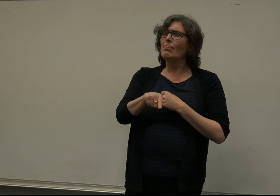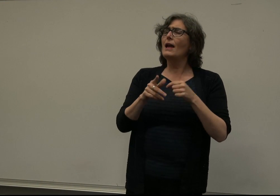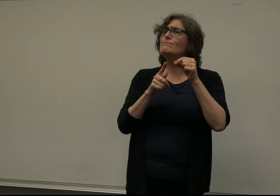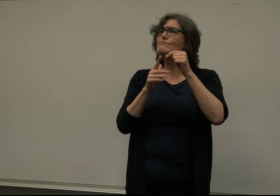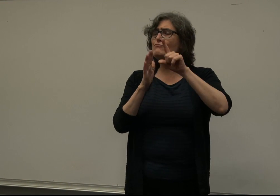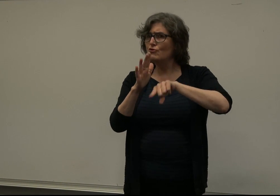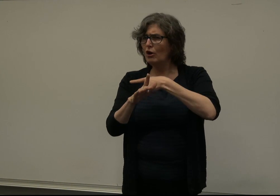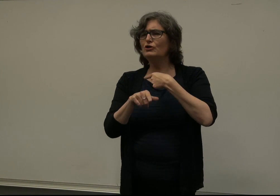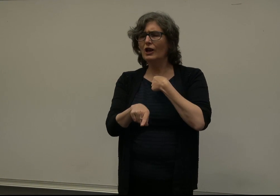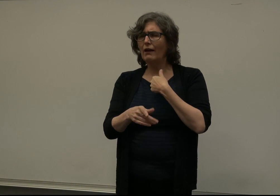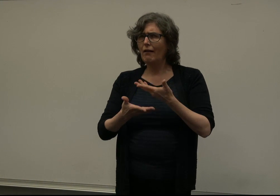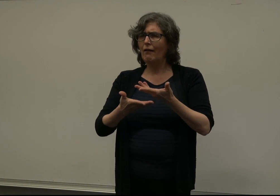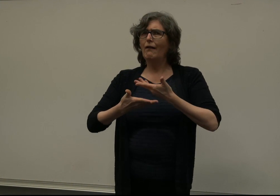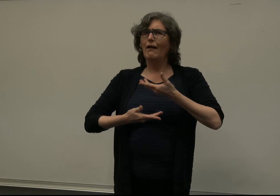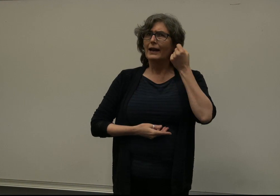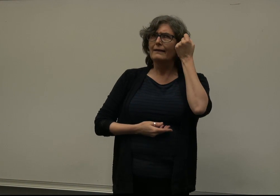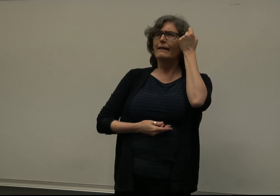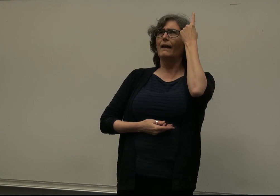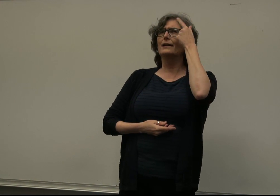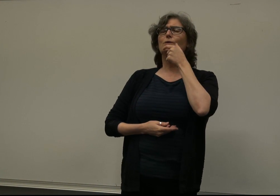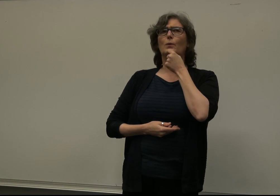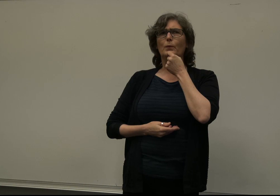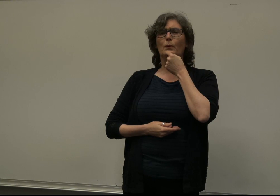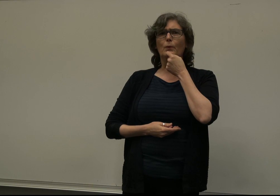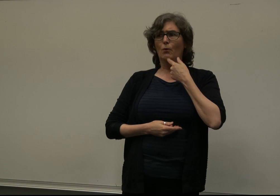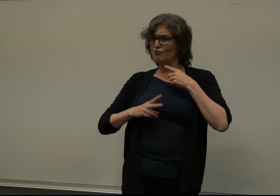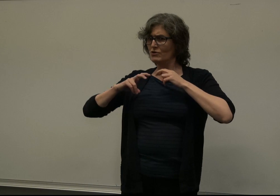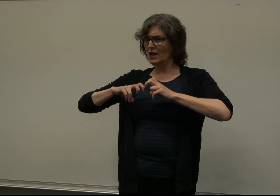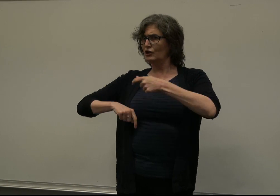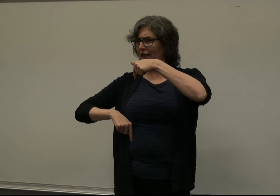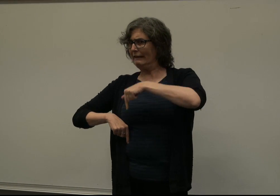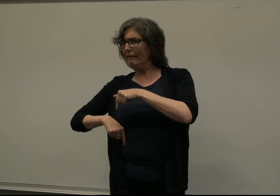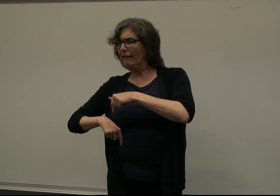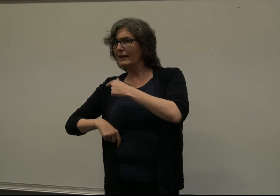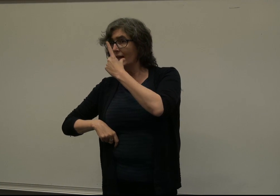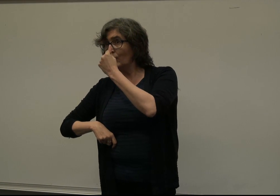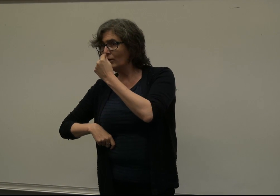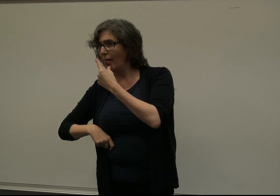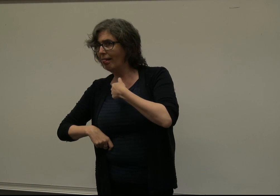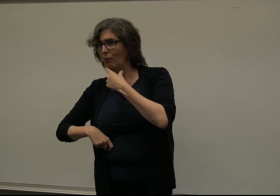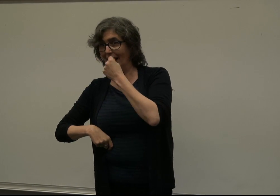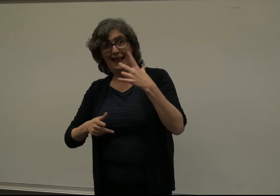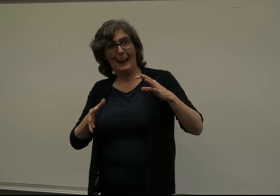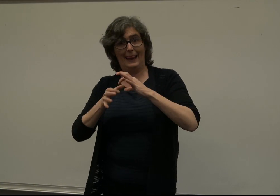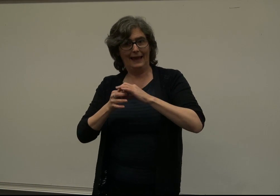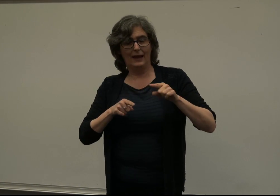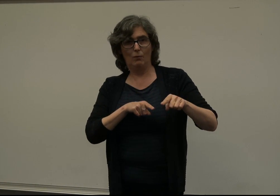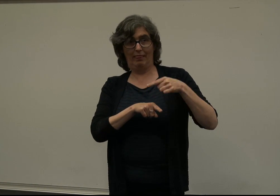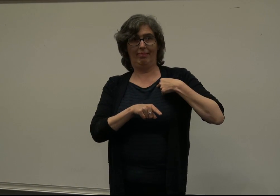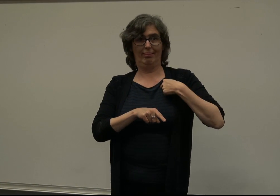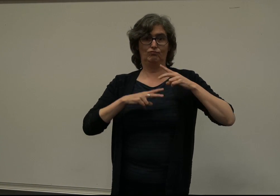about possibilities for research here that I hope we'll be able to do in collaboration with Murray House.